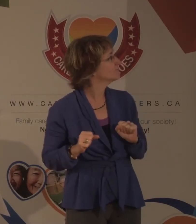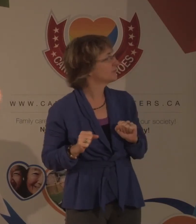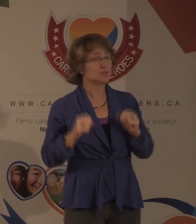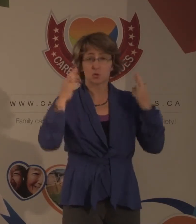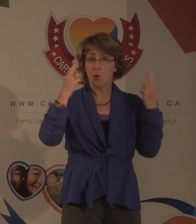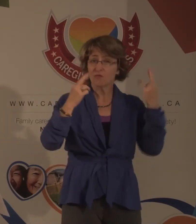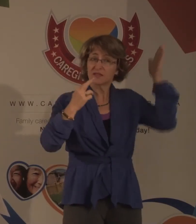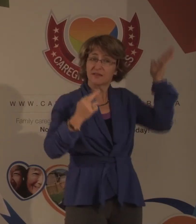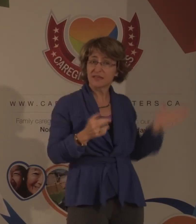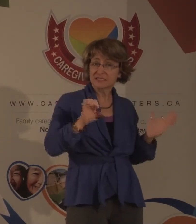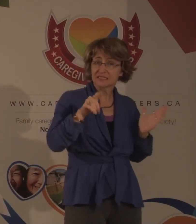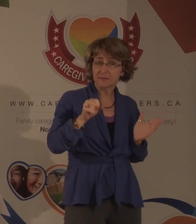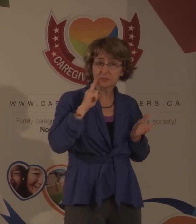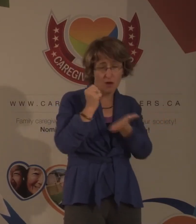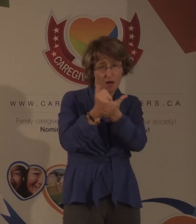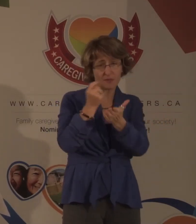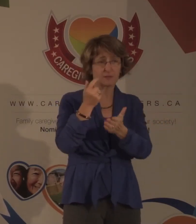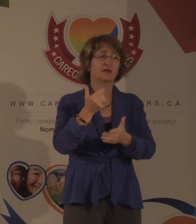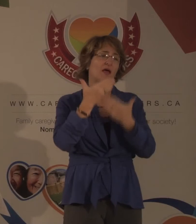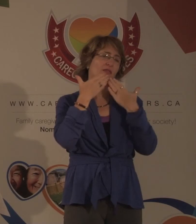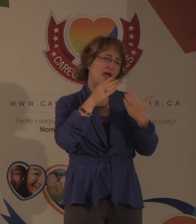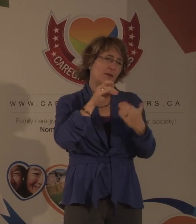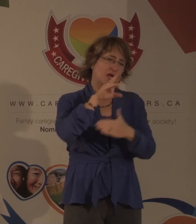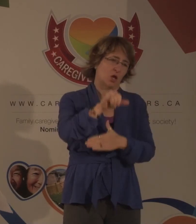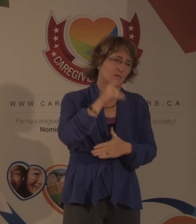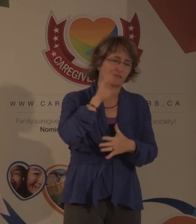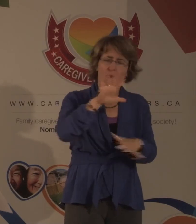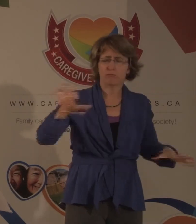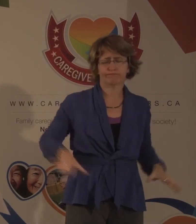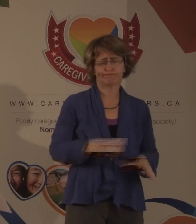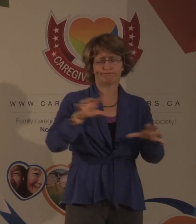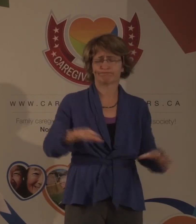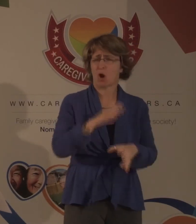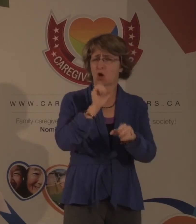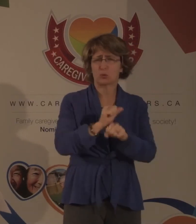hope that helps a little bit. I'd like to thank Mary for all her hard work, and